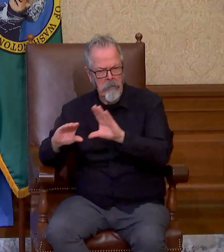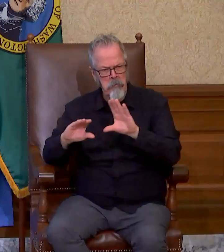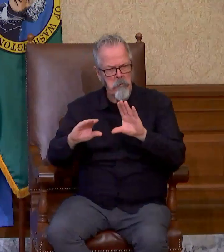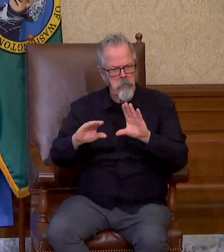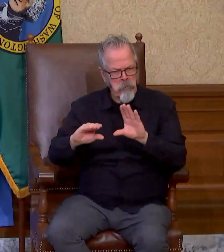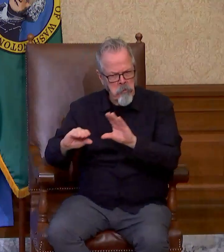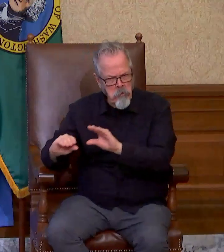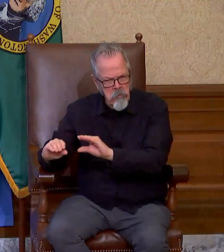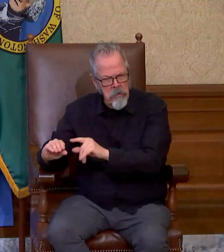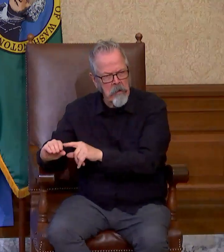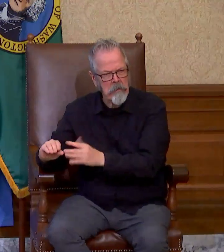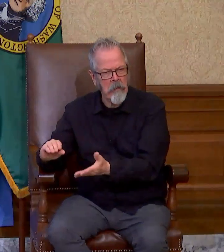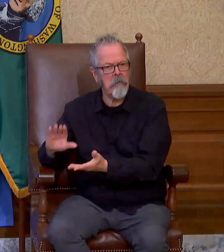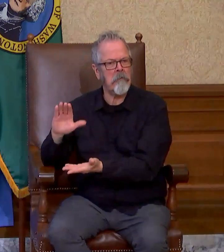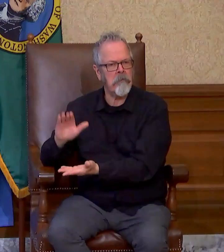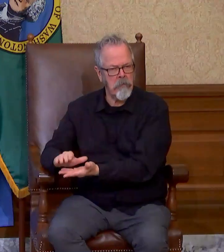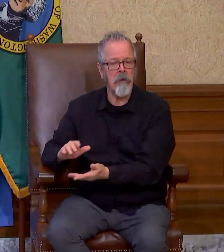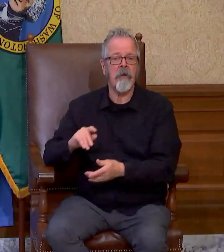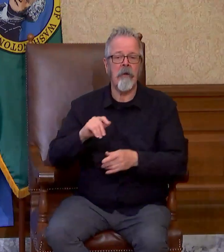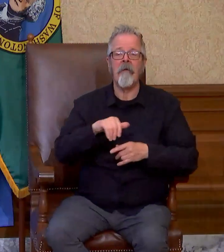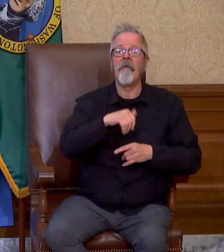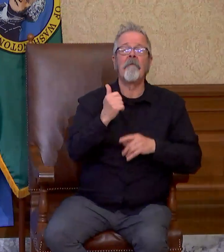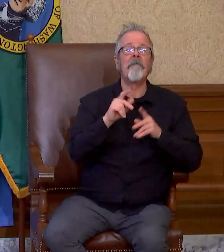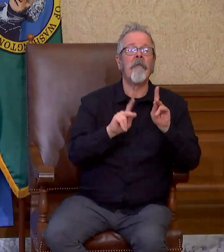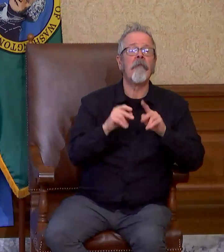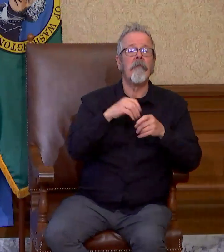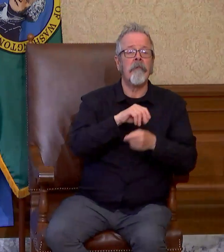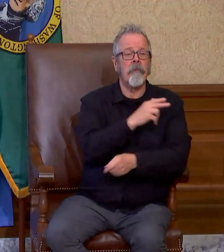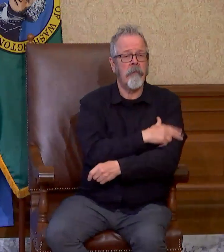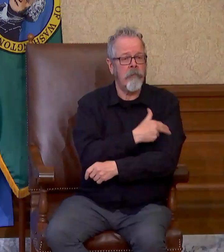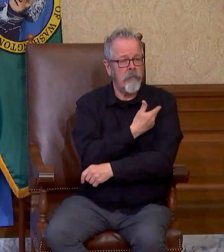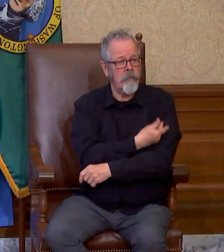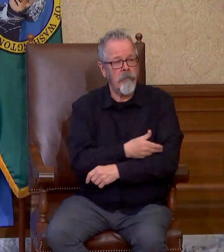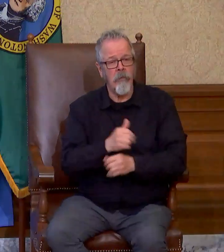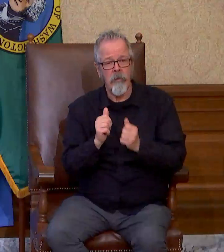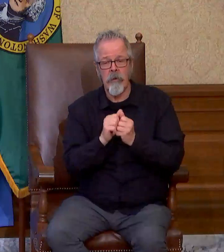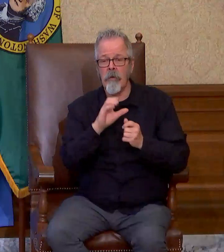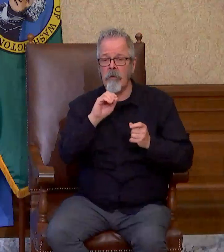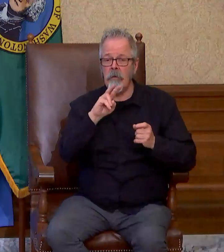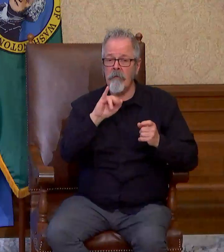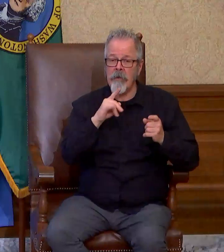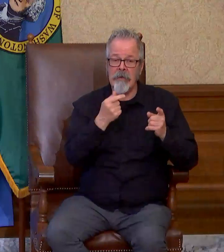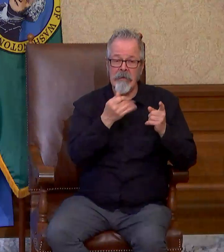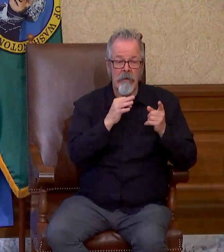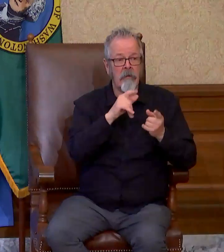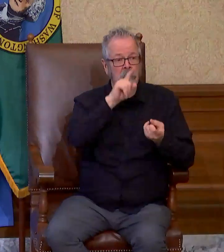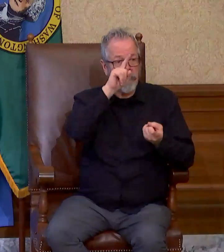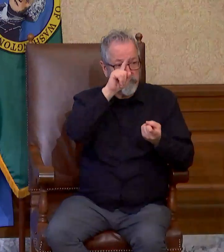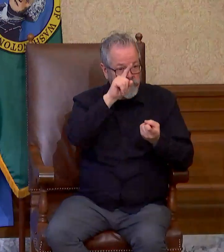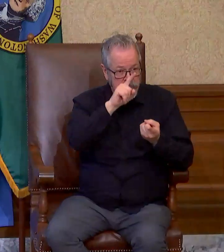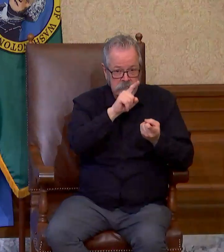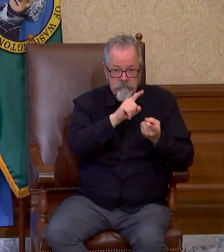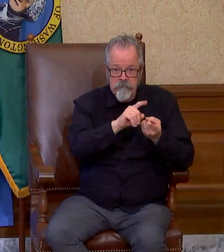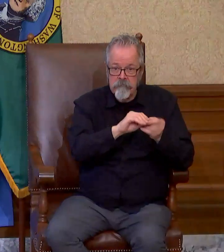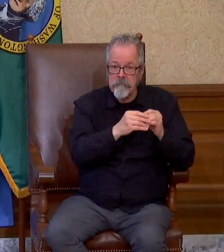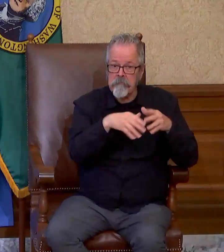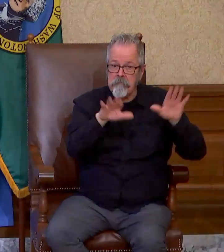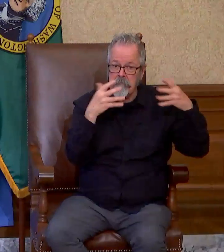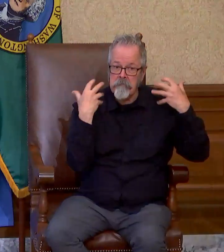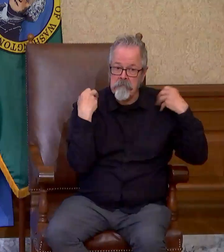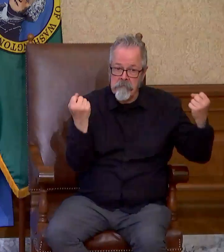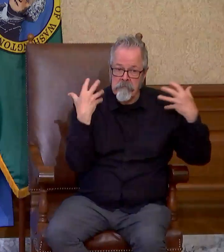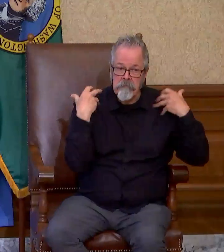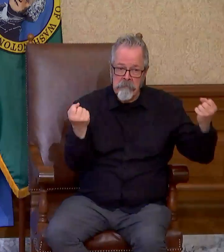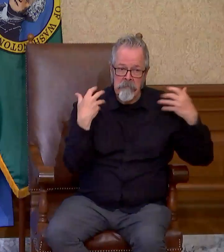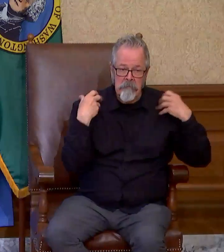COVID-like systems, and that's combined with a decreased percentage of the people tested who have that disease. If